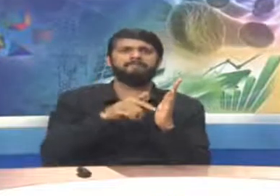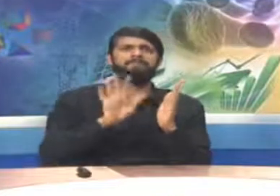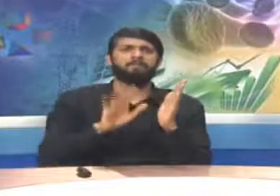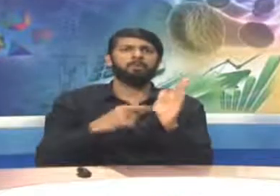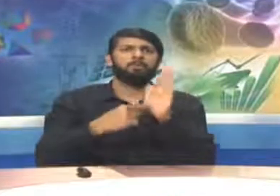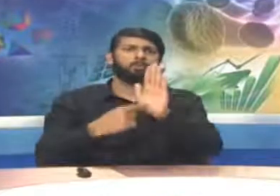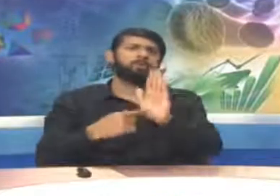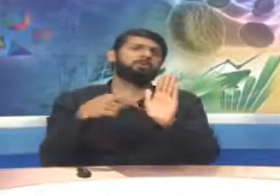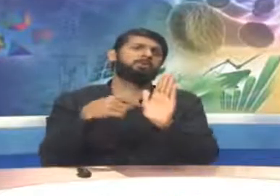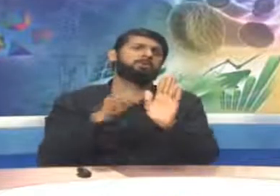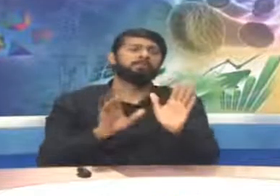Britannica defines